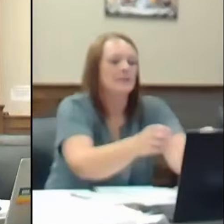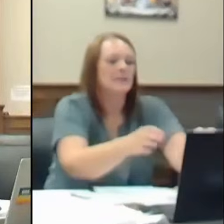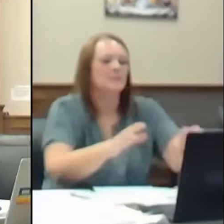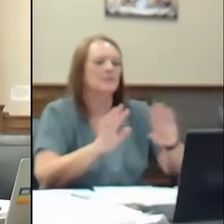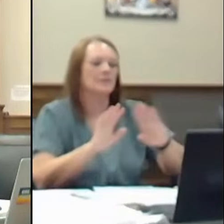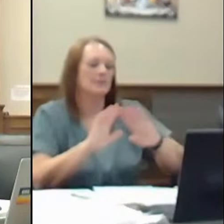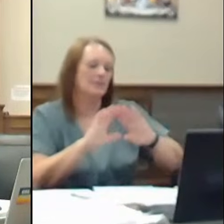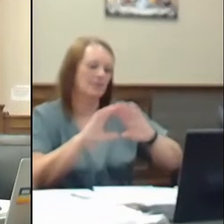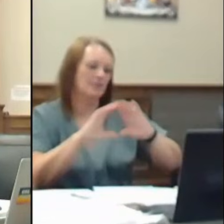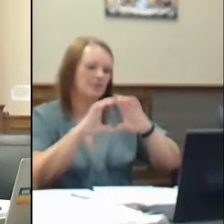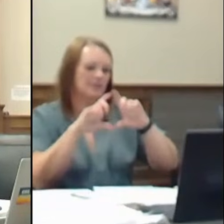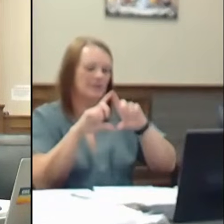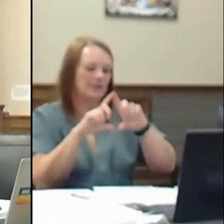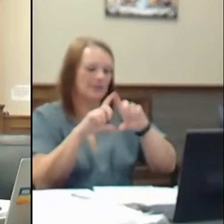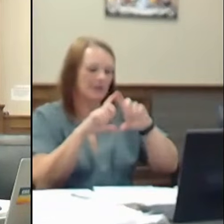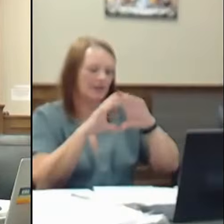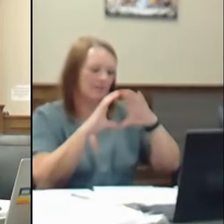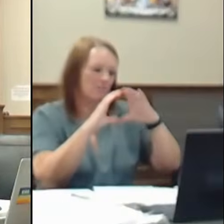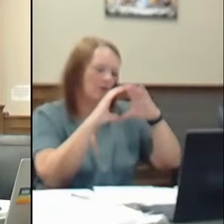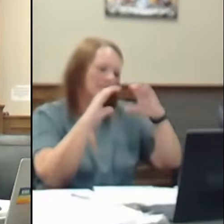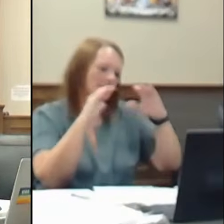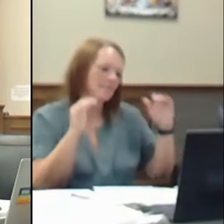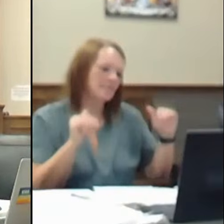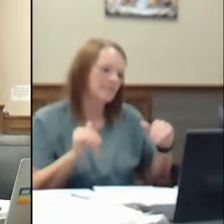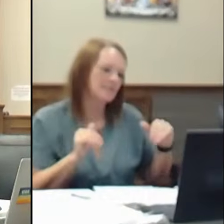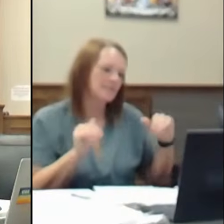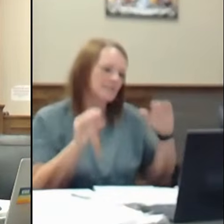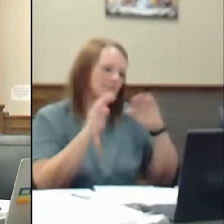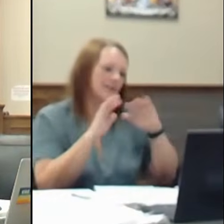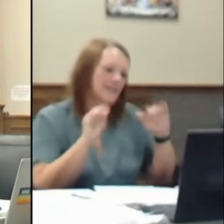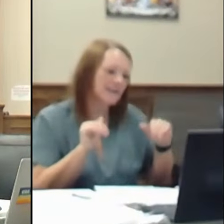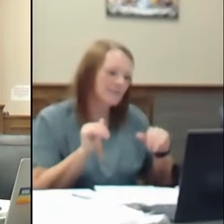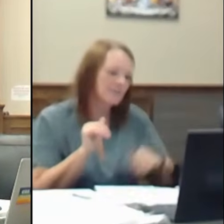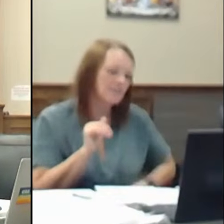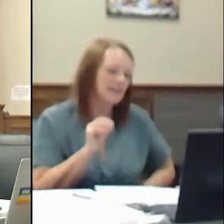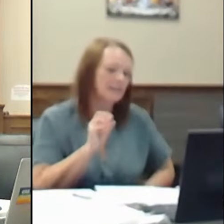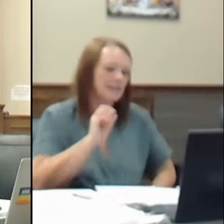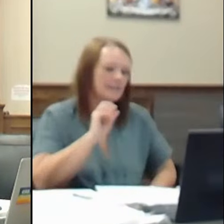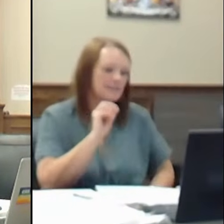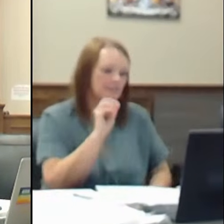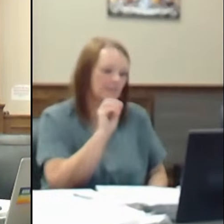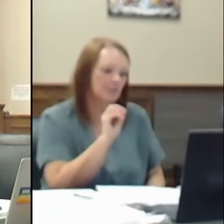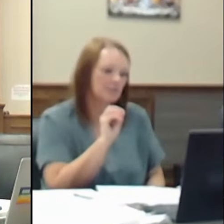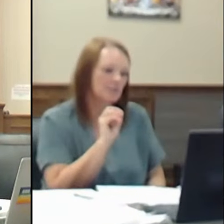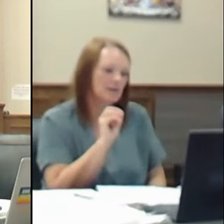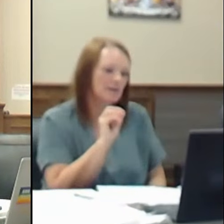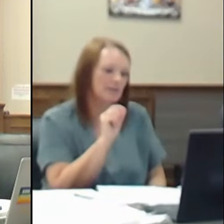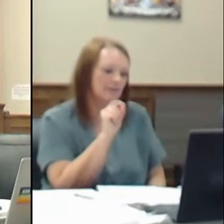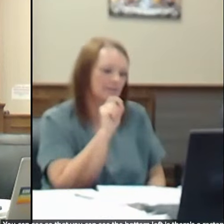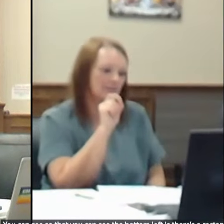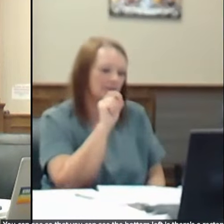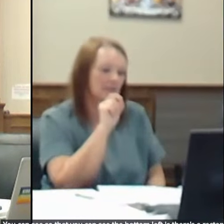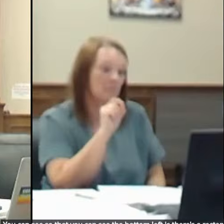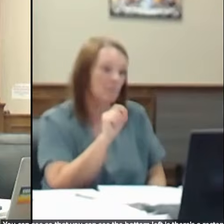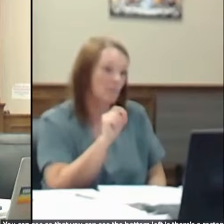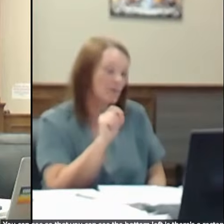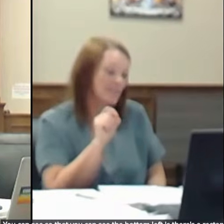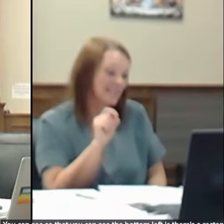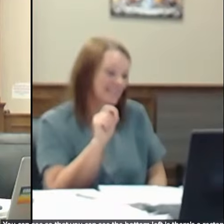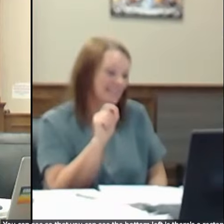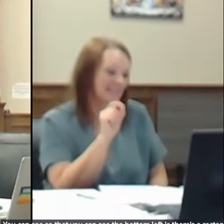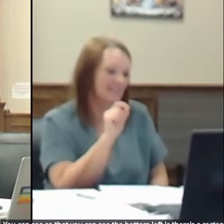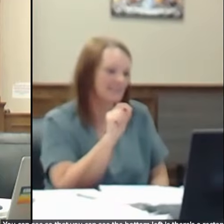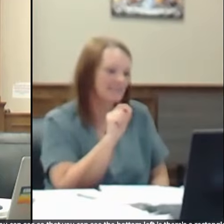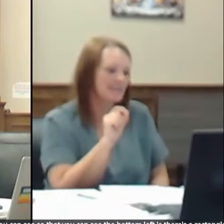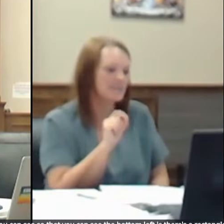you could see, so that you can see, the bottom left is, there's a rectangle, and then there's a little square that's in